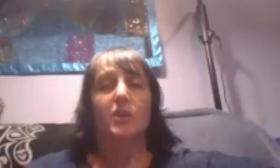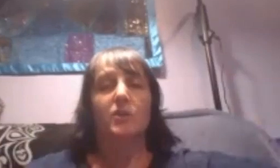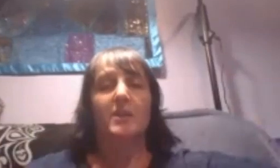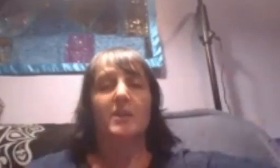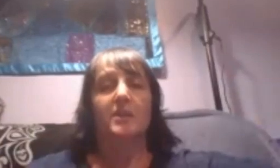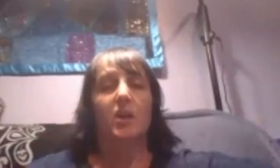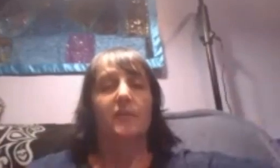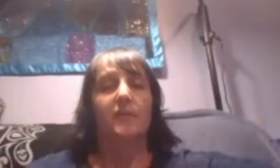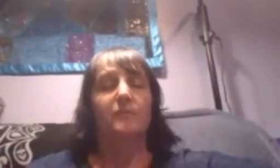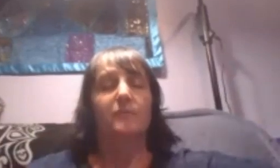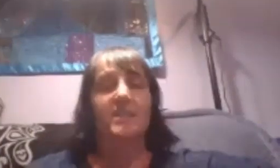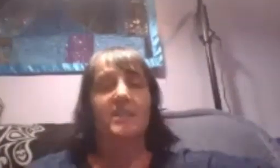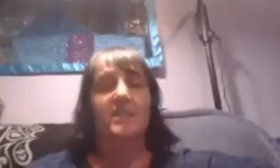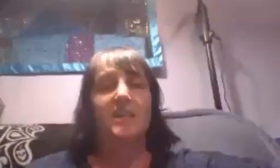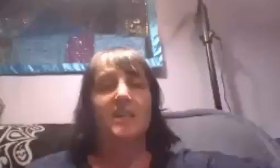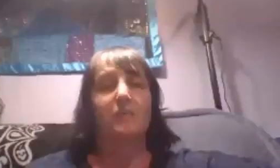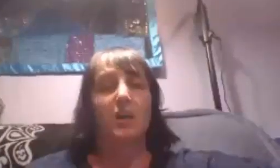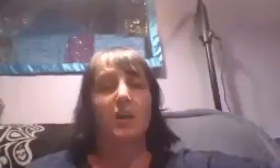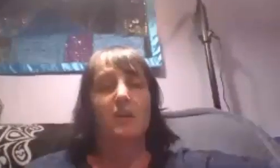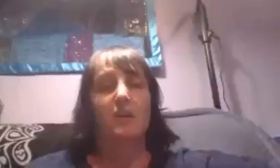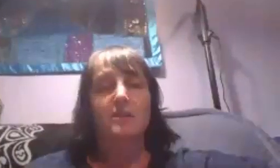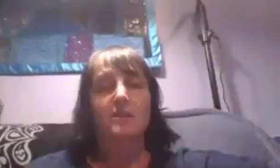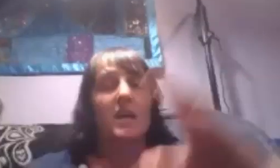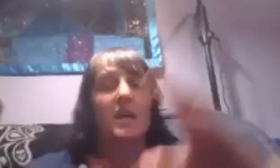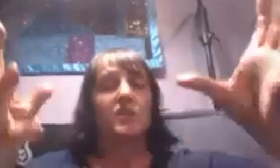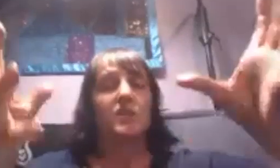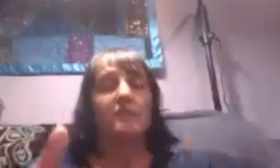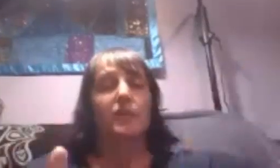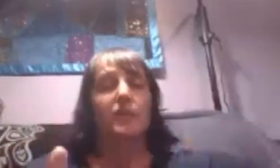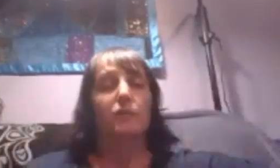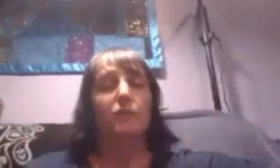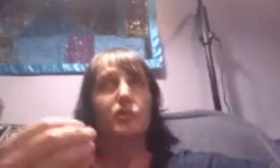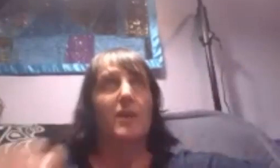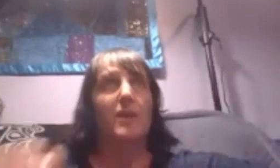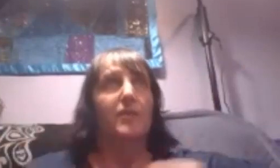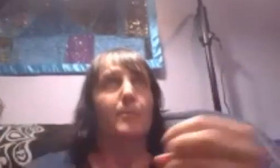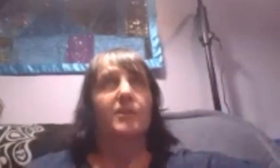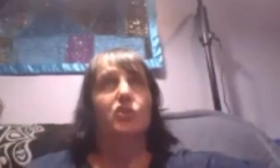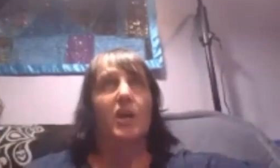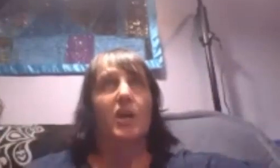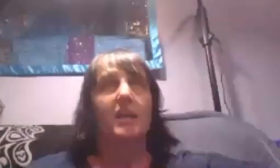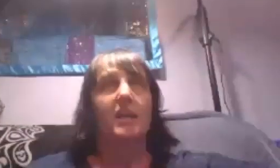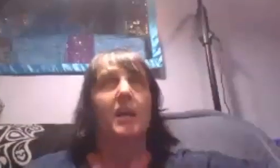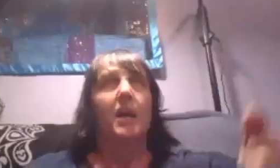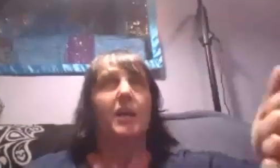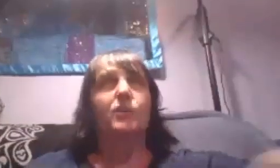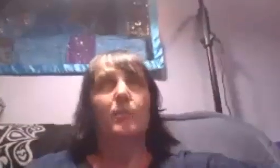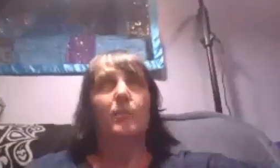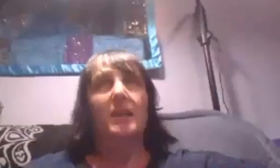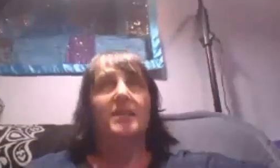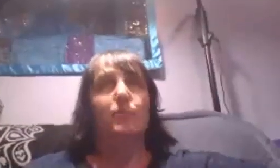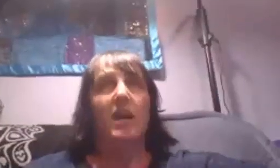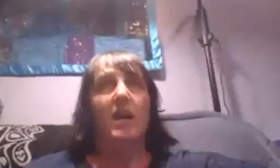the next year or so, start doing some kind of home visit scheme for clients, where it would literally involve strength and balance